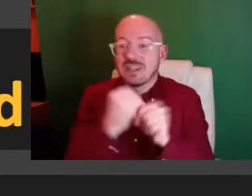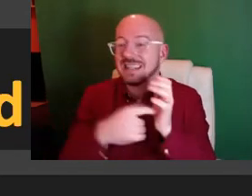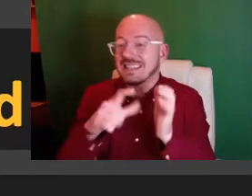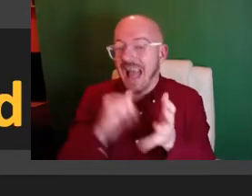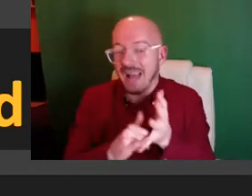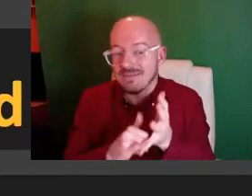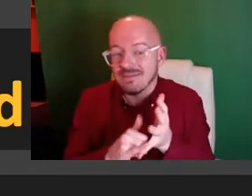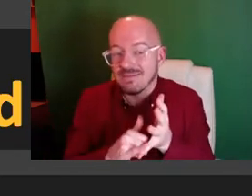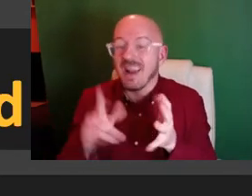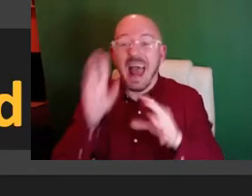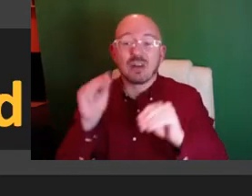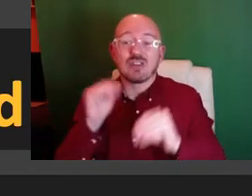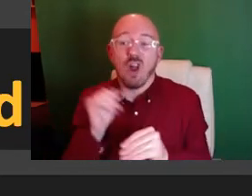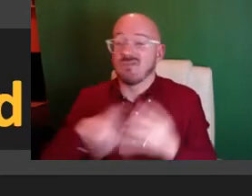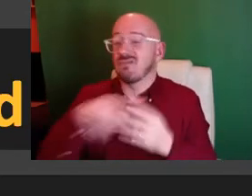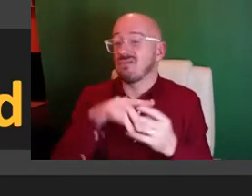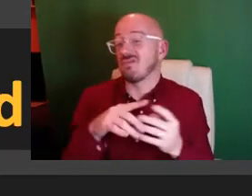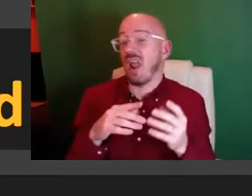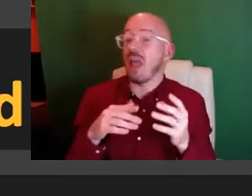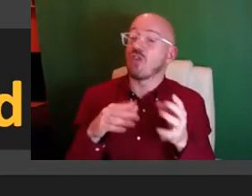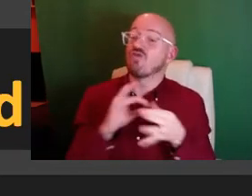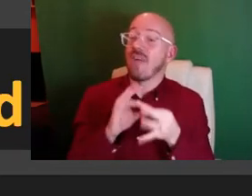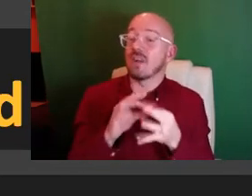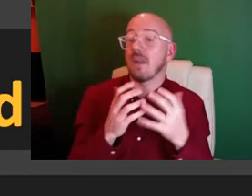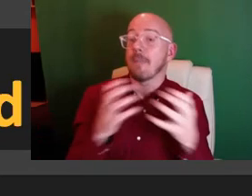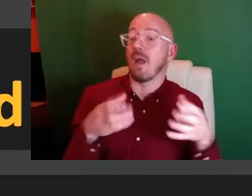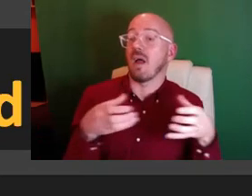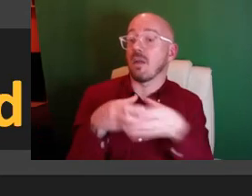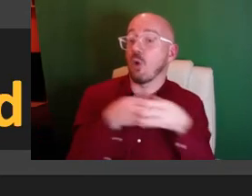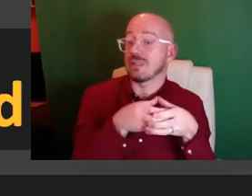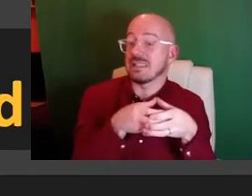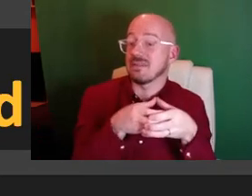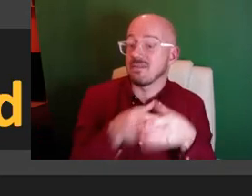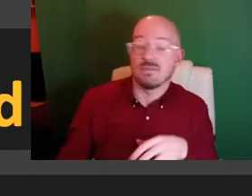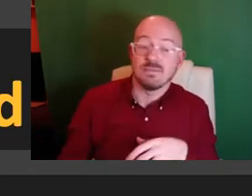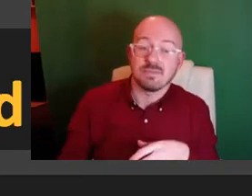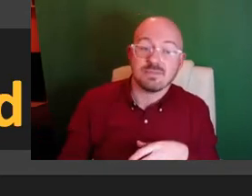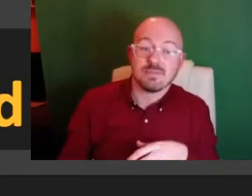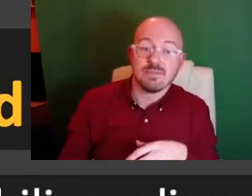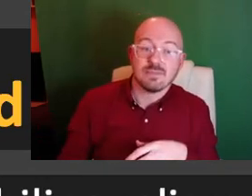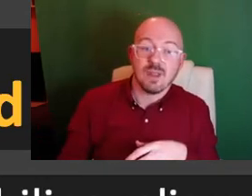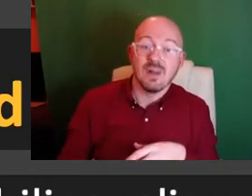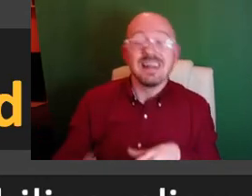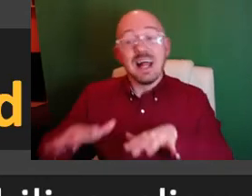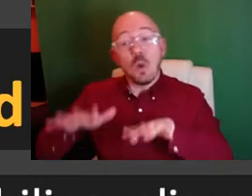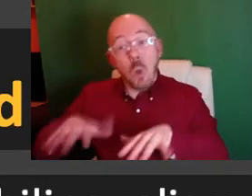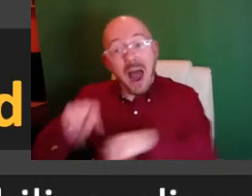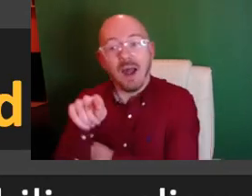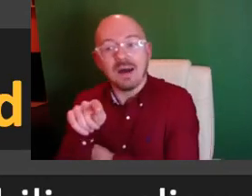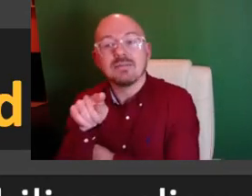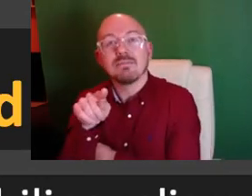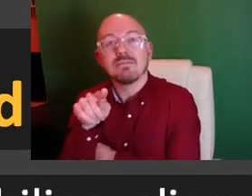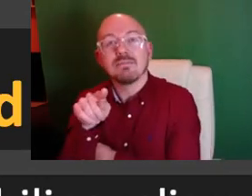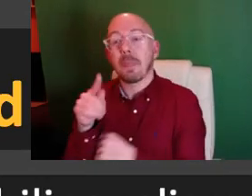Teaching Council of Scotland and Education Scotland. So these are the most relevant stakeholder public